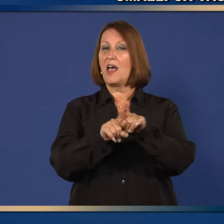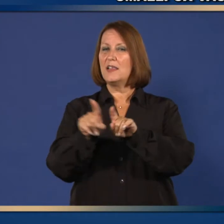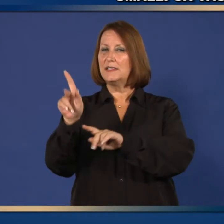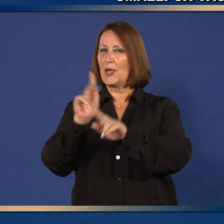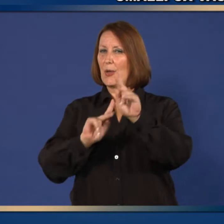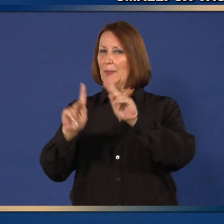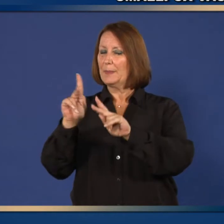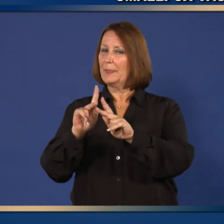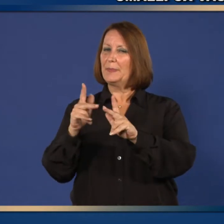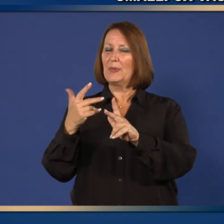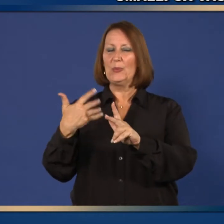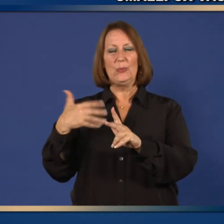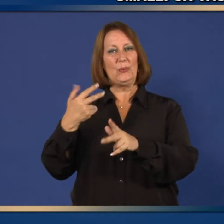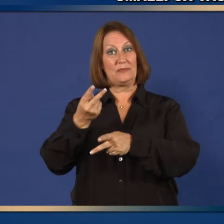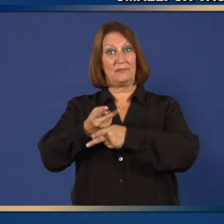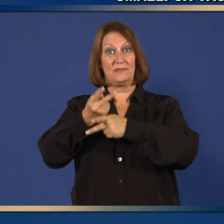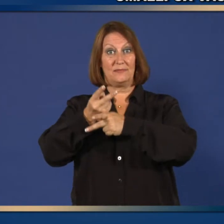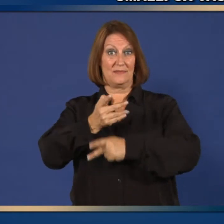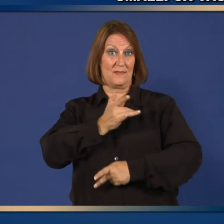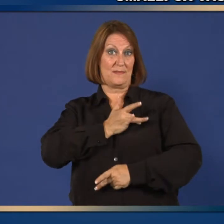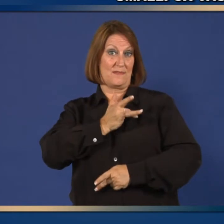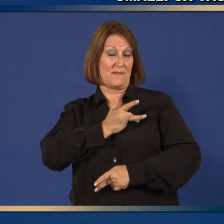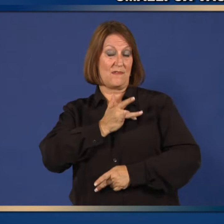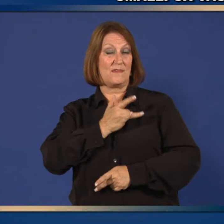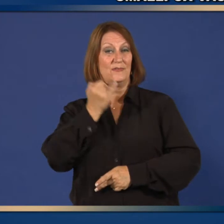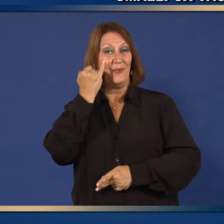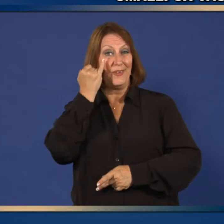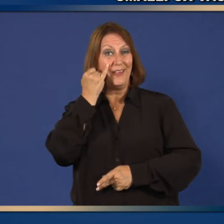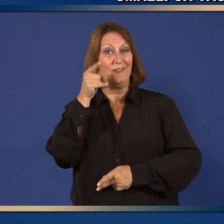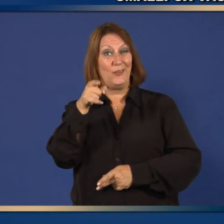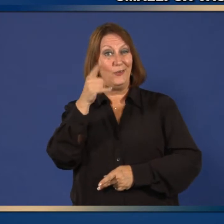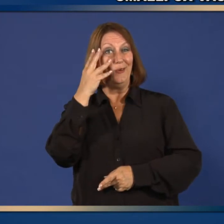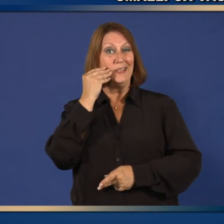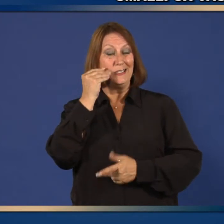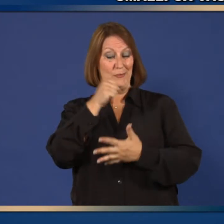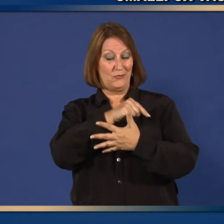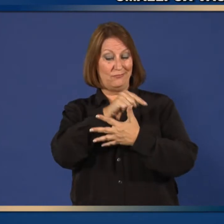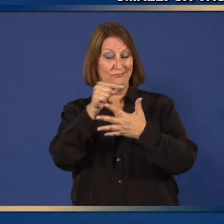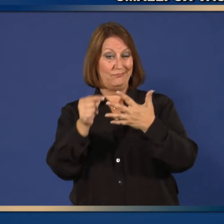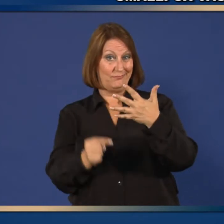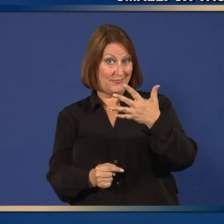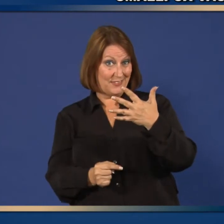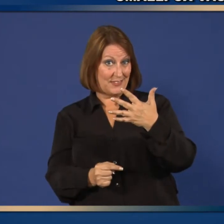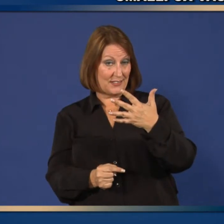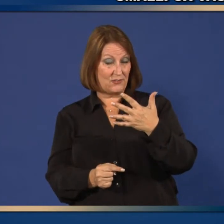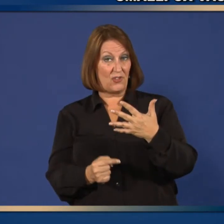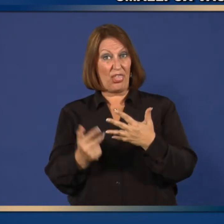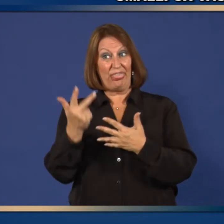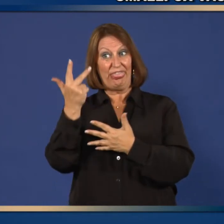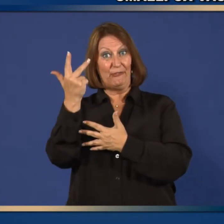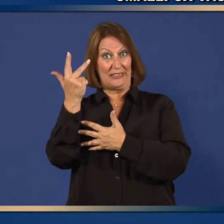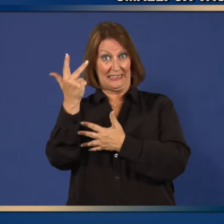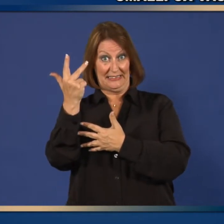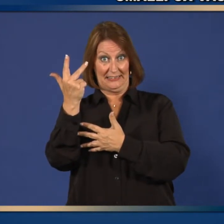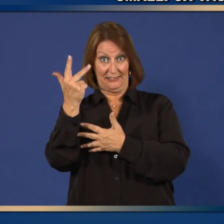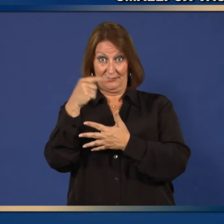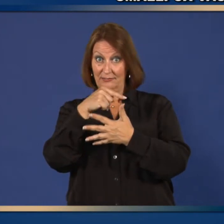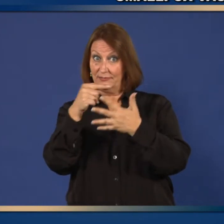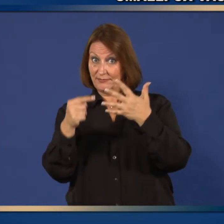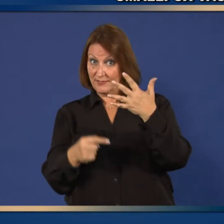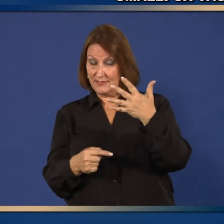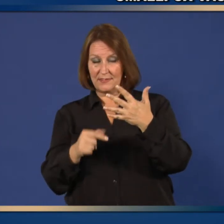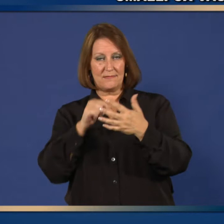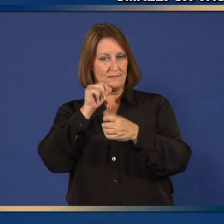In addition, anyone with 3 or more of the following risk factors should not get